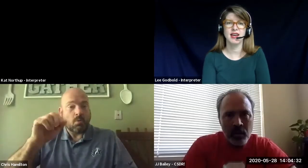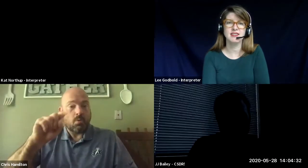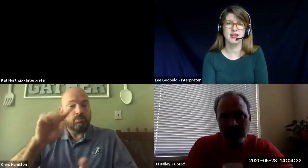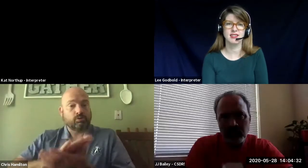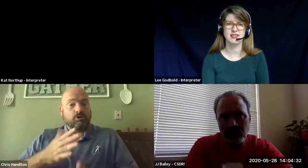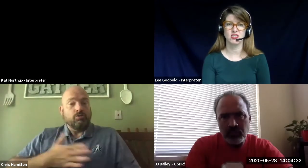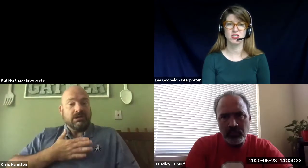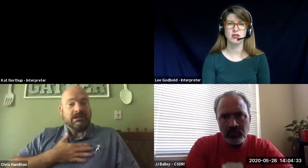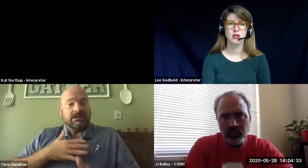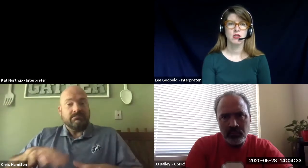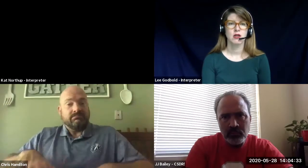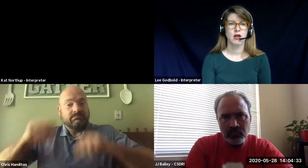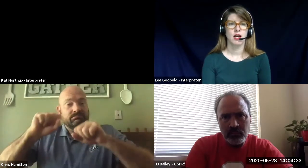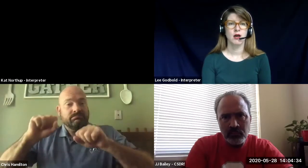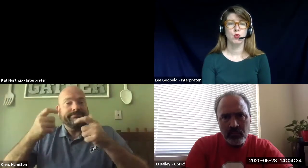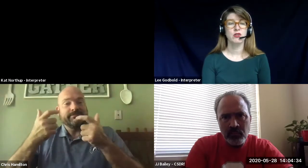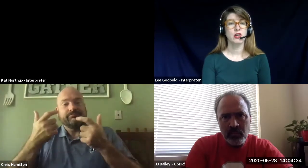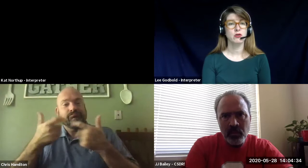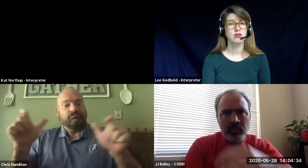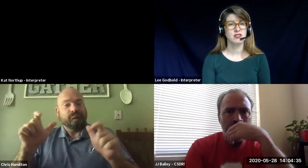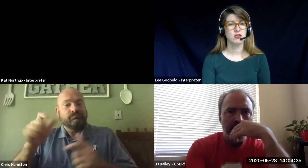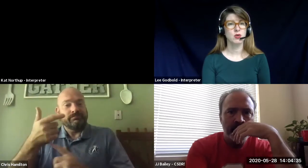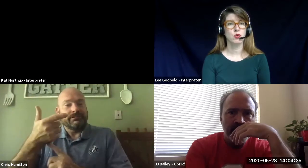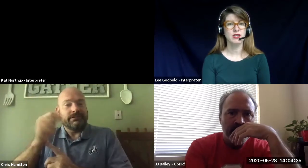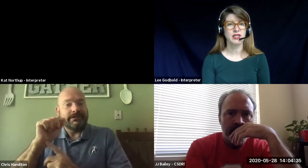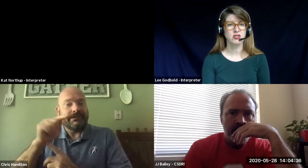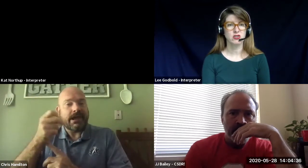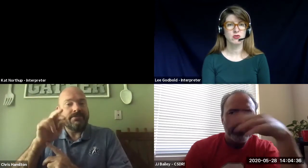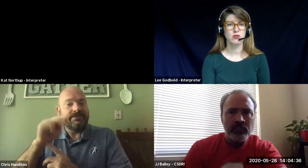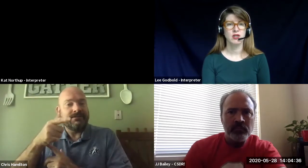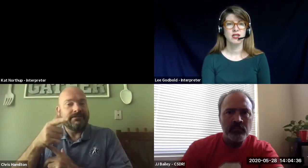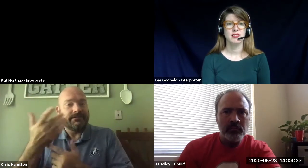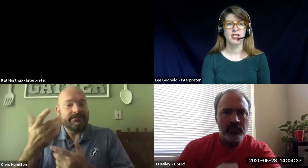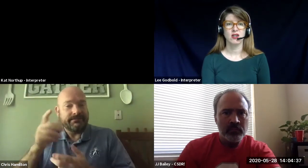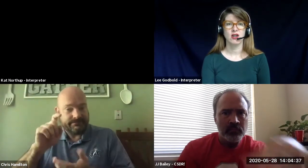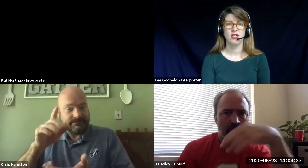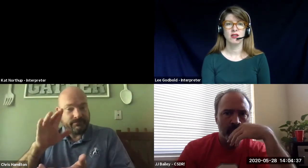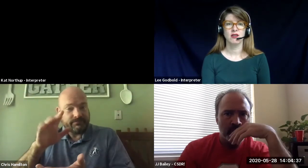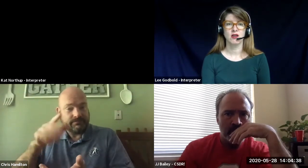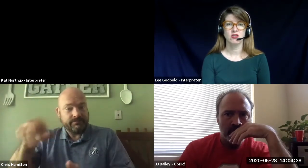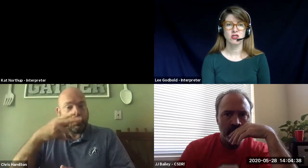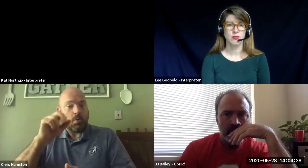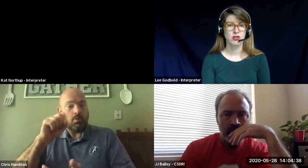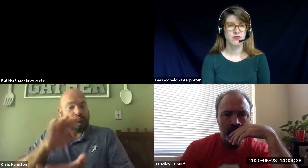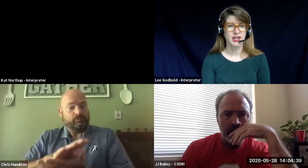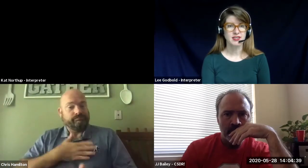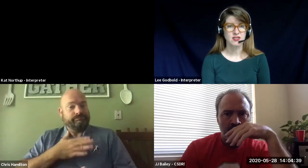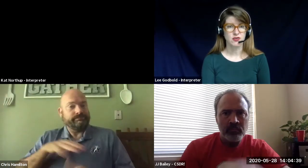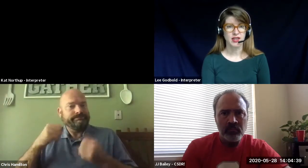that discussion, will the host still be willing to take on a large number of guests for that?